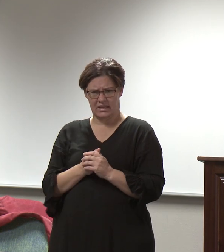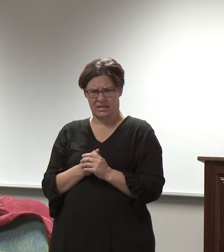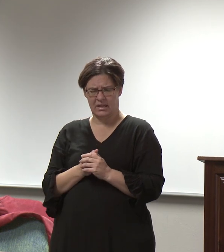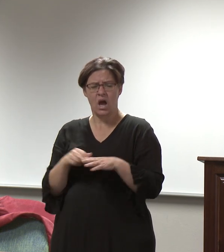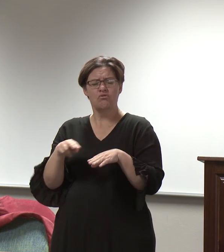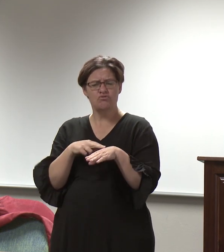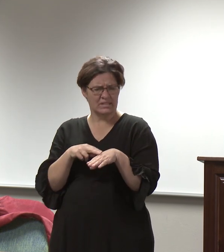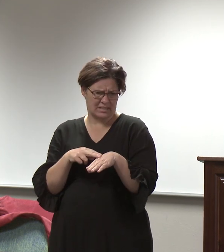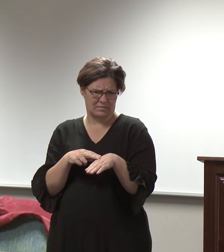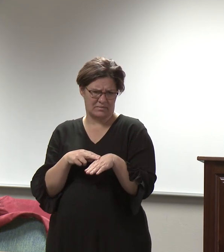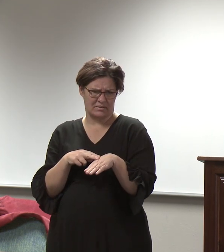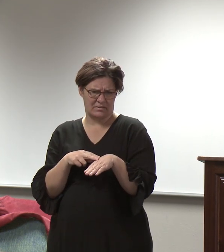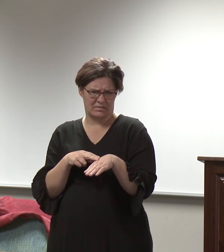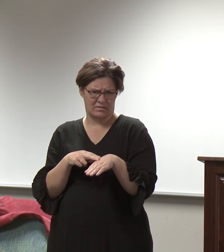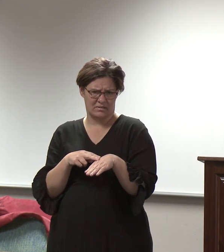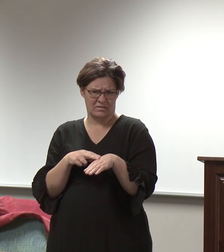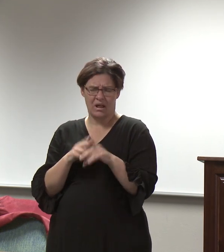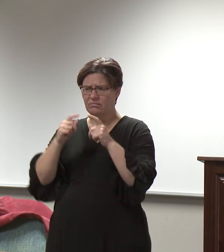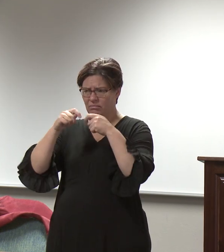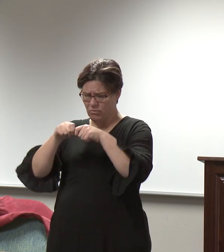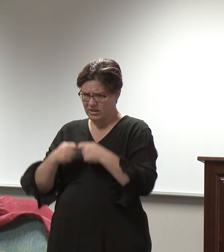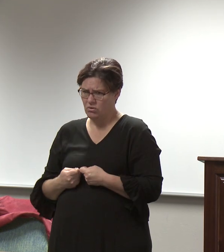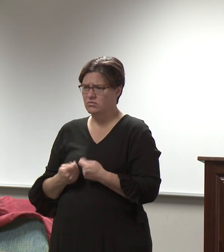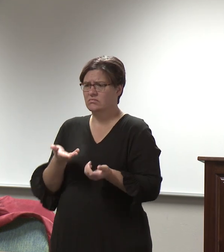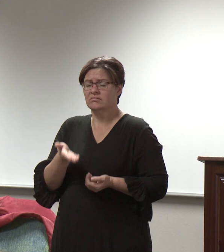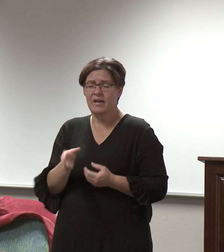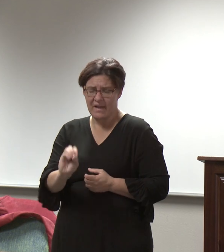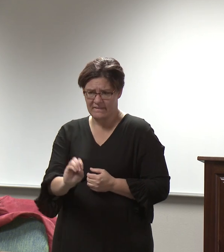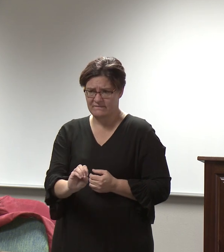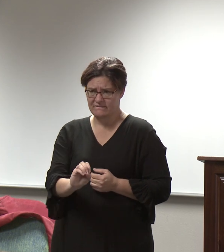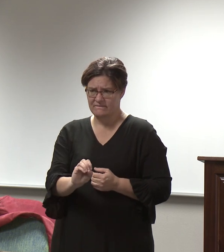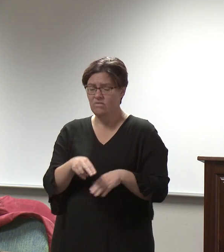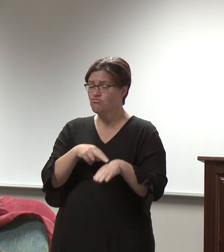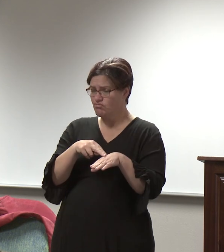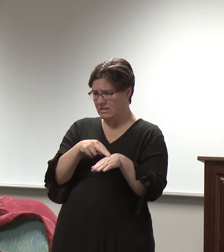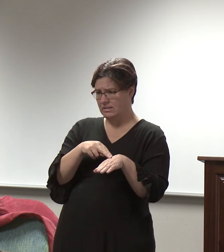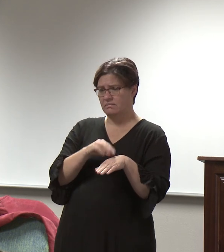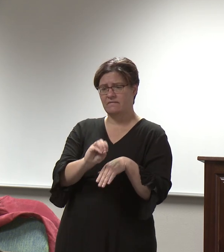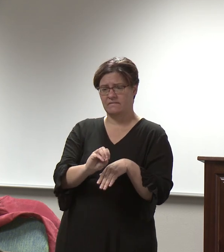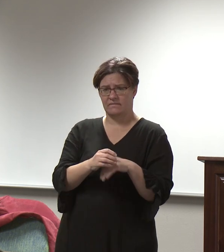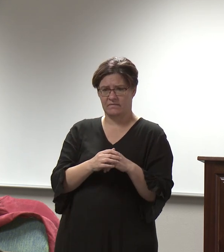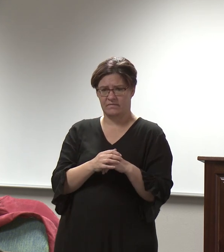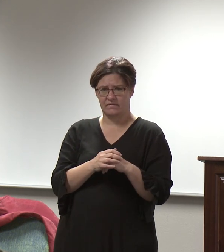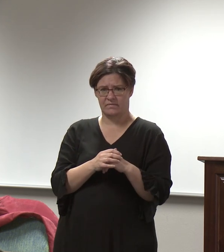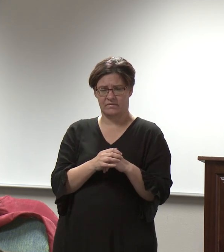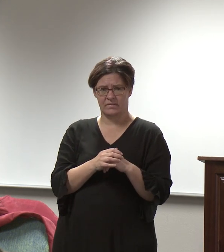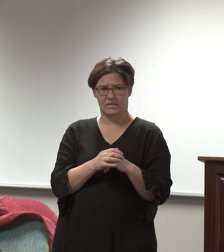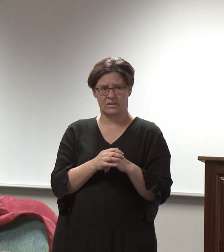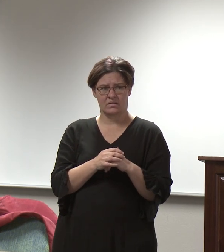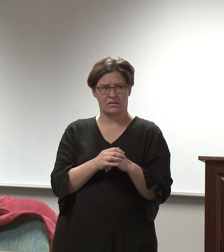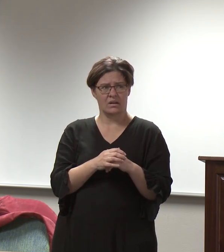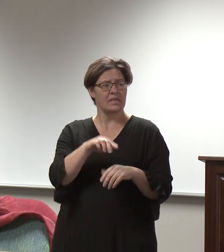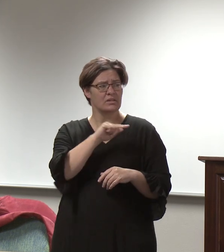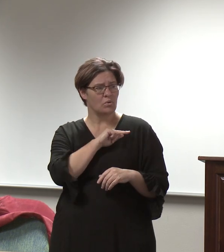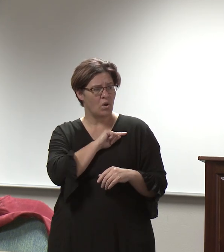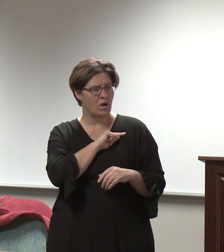racism, this ontological degradation, is there. It entails racism. It entails racism. And that's